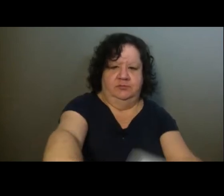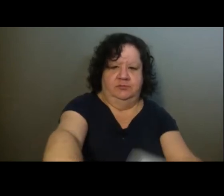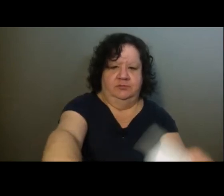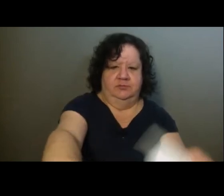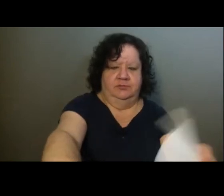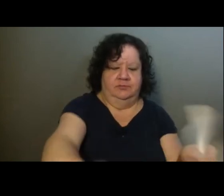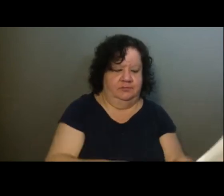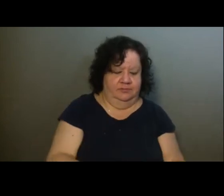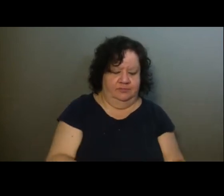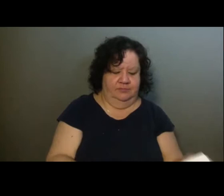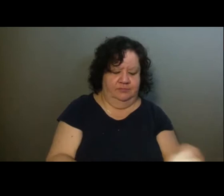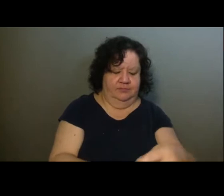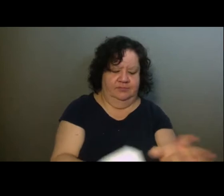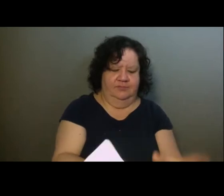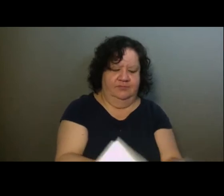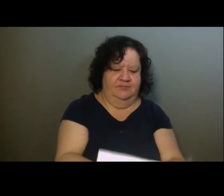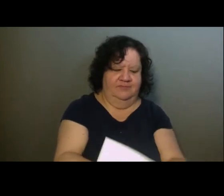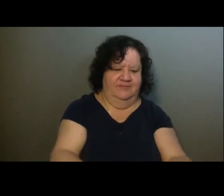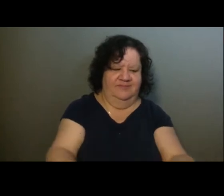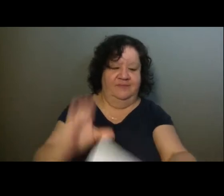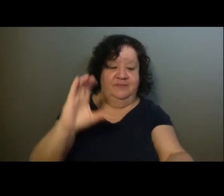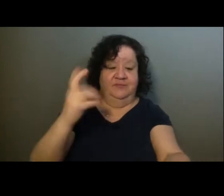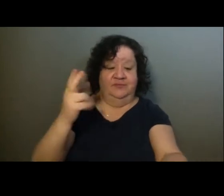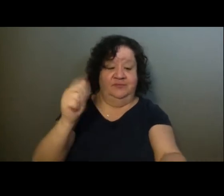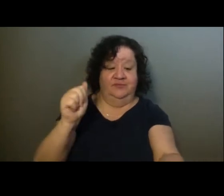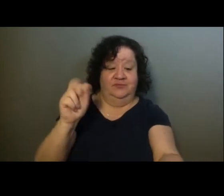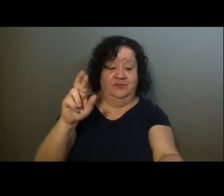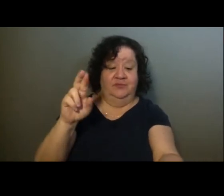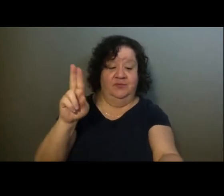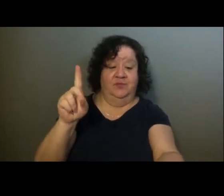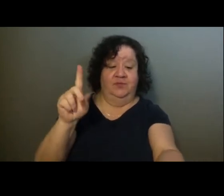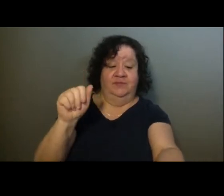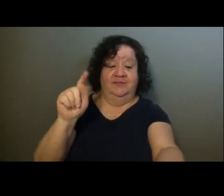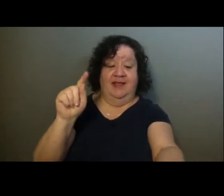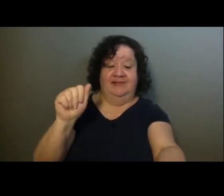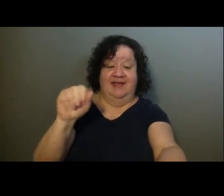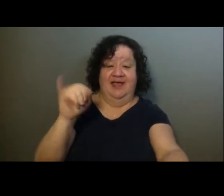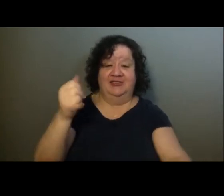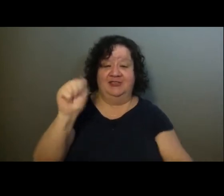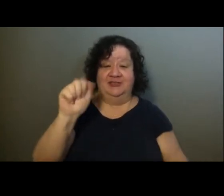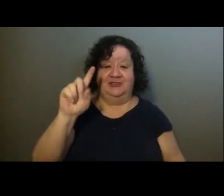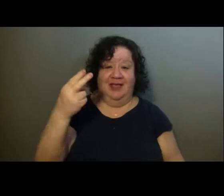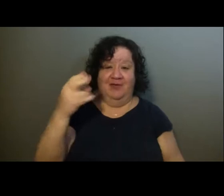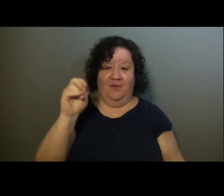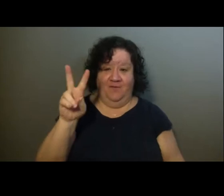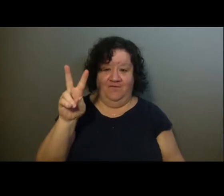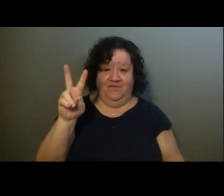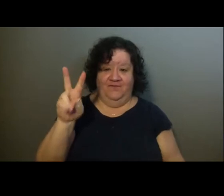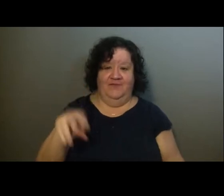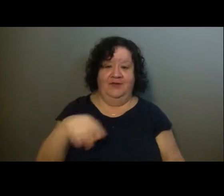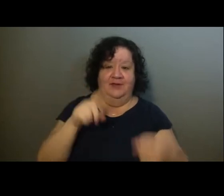and Innovation Unit at Tata Consultancy Services to reflect on question two.